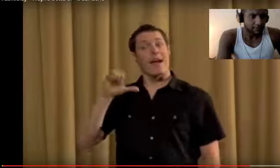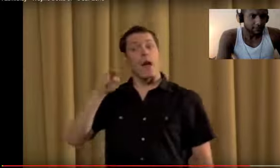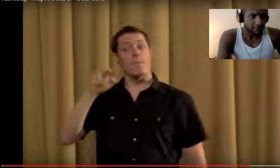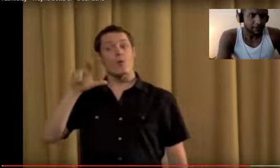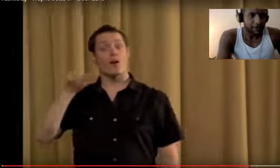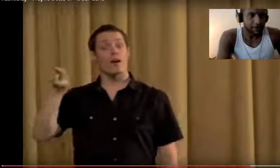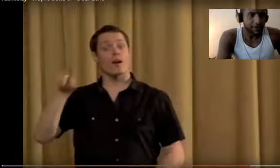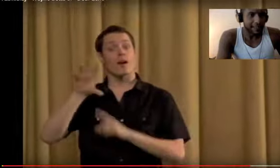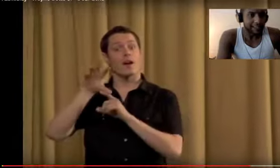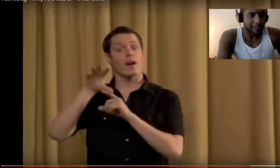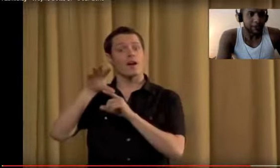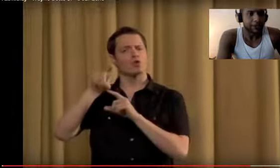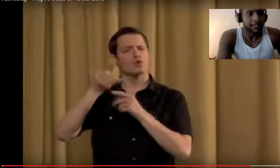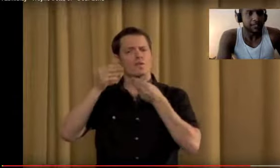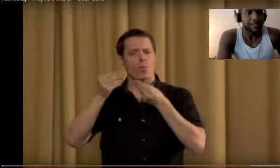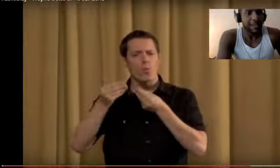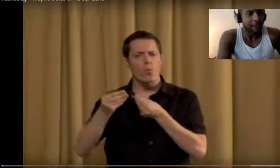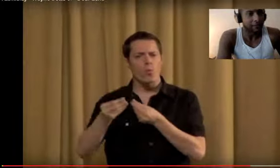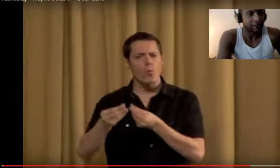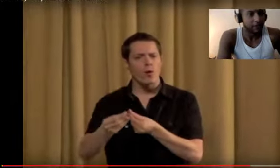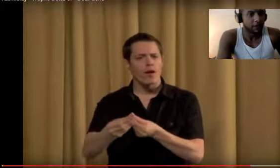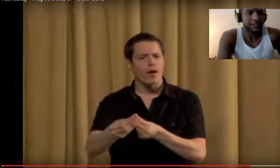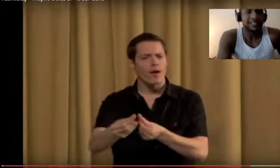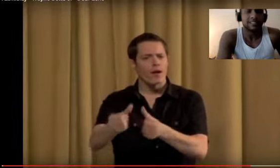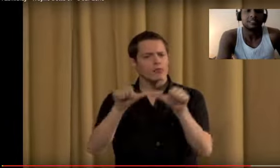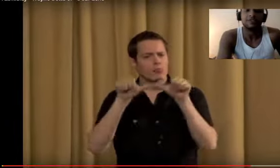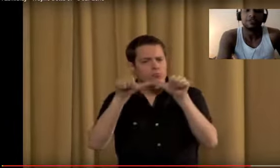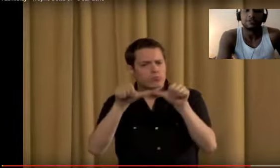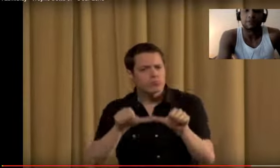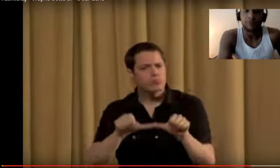There needs to be a connection. There needs to be camera flow. It needs to be smooth.